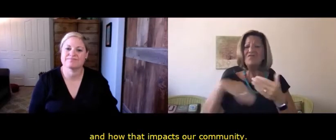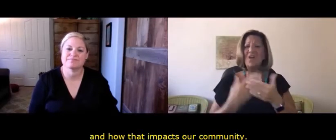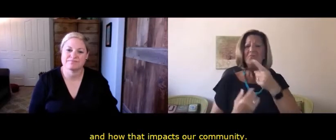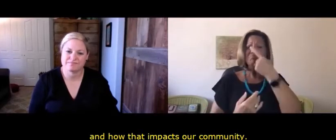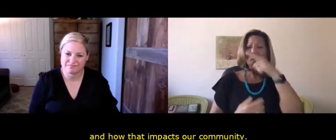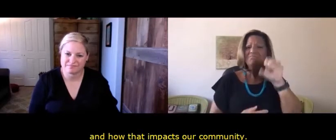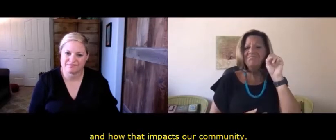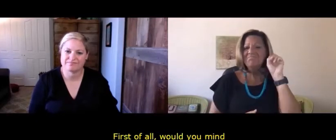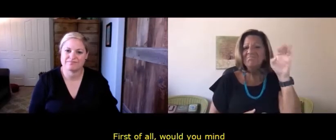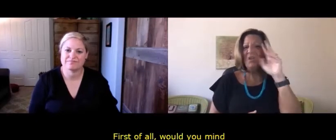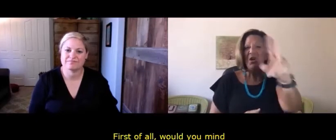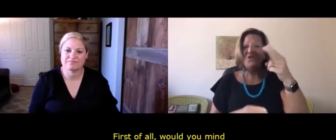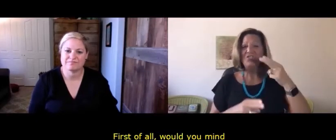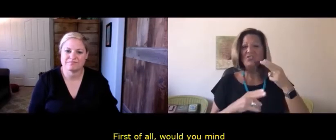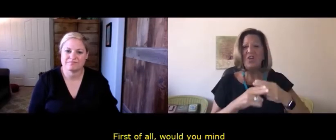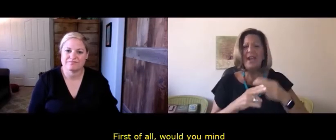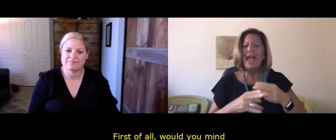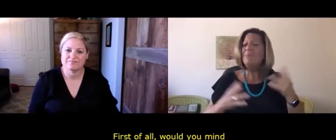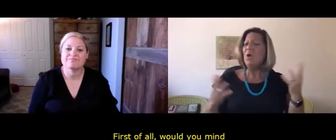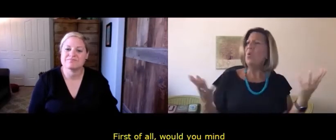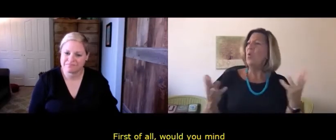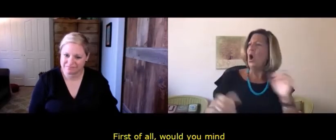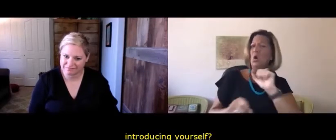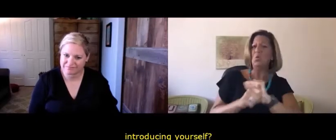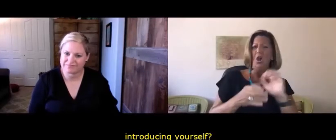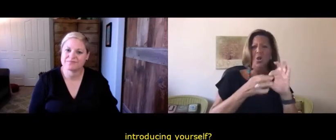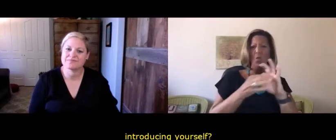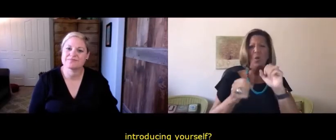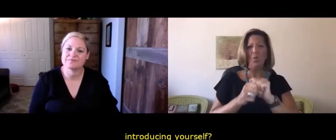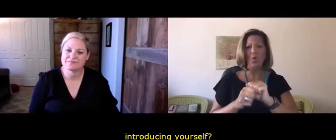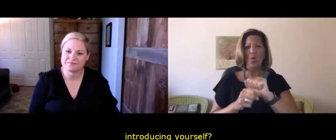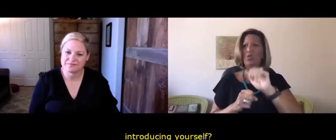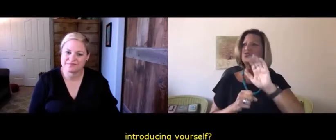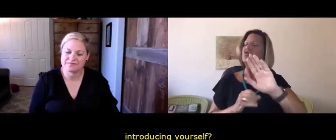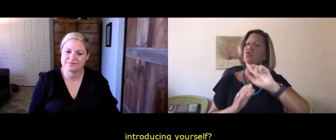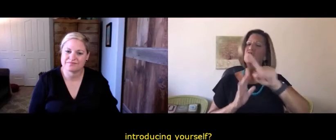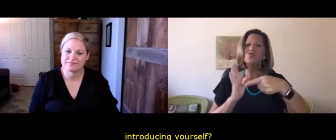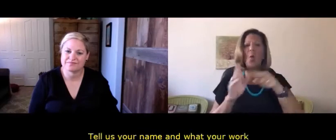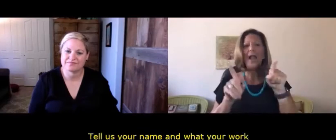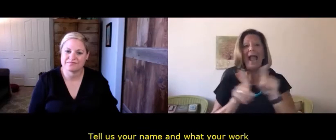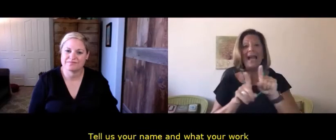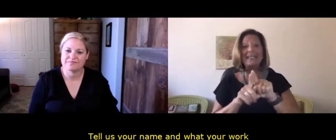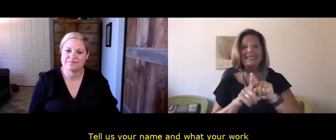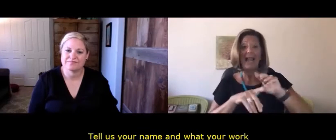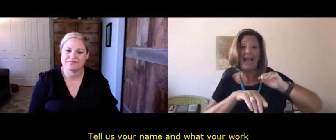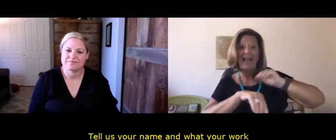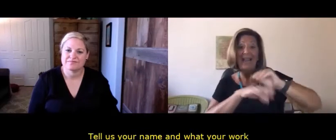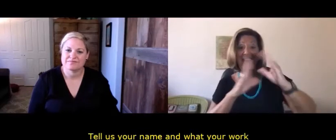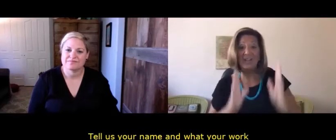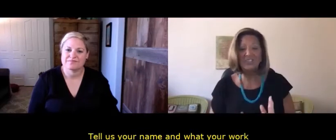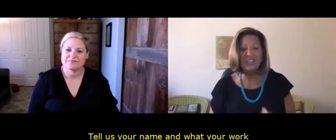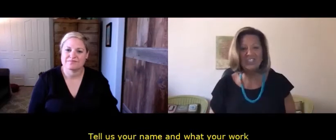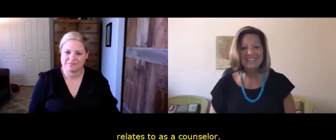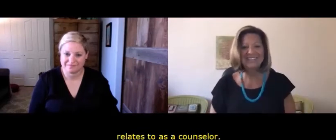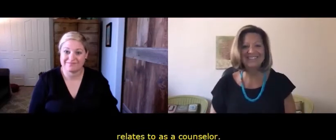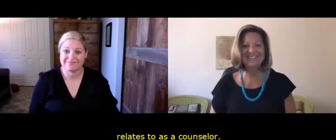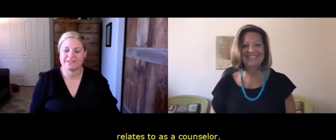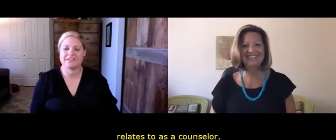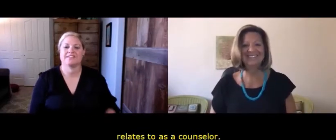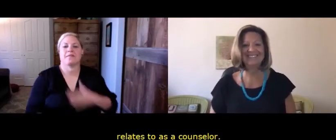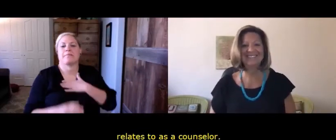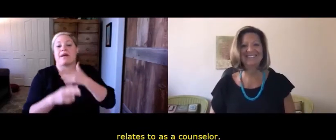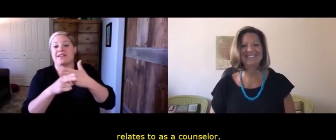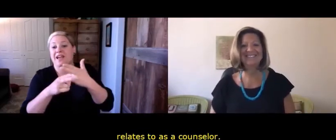community. First of all, would you mind introducing yourself? Tell us your name and what your work relates to